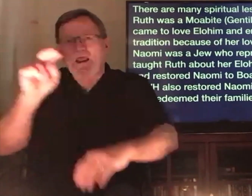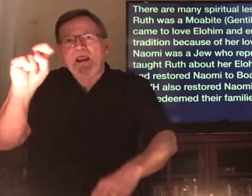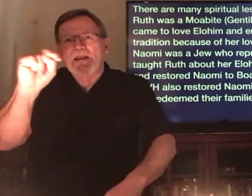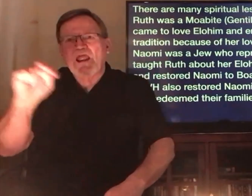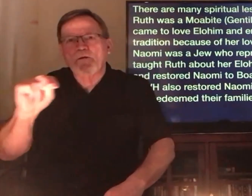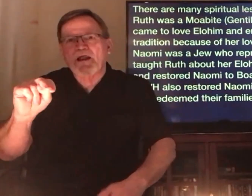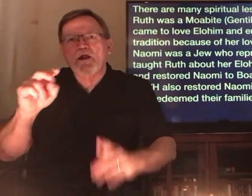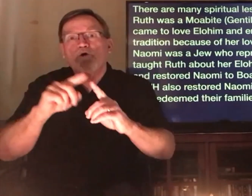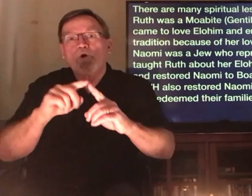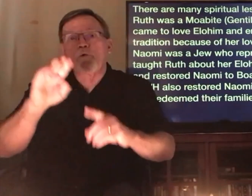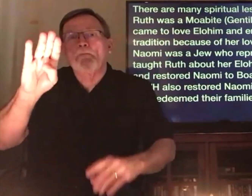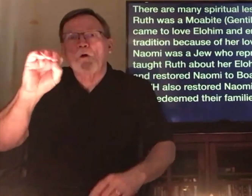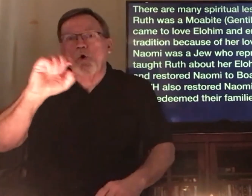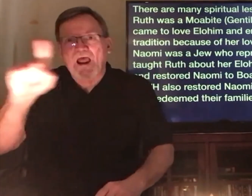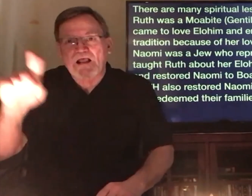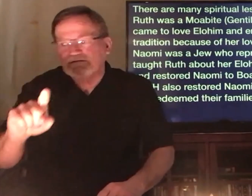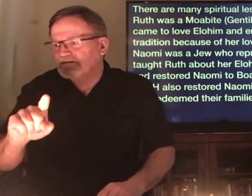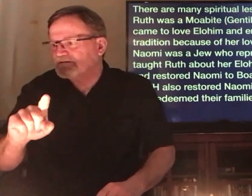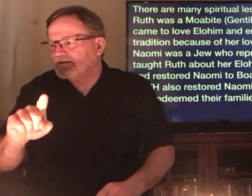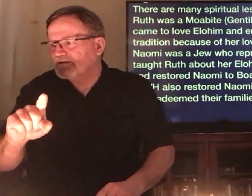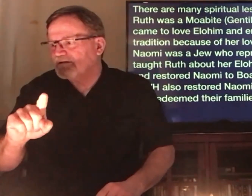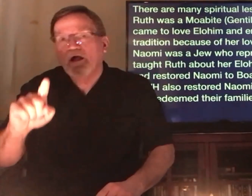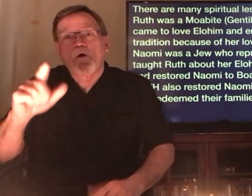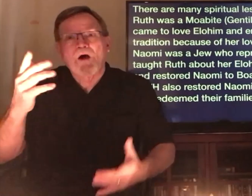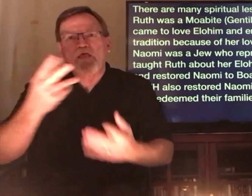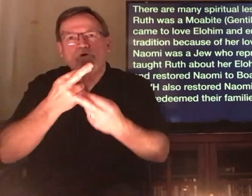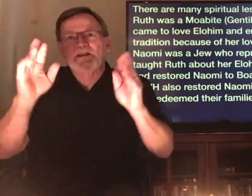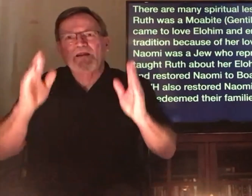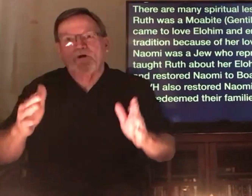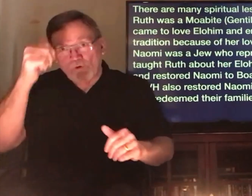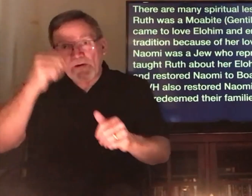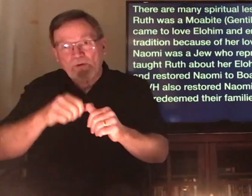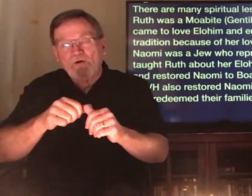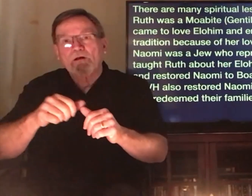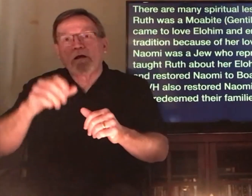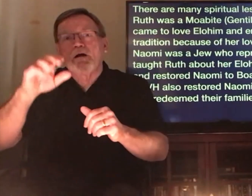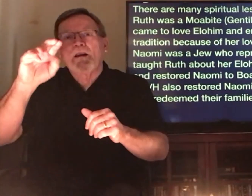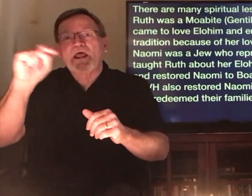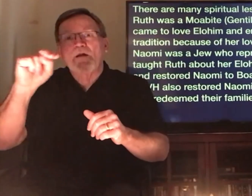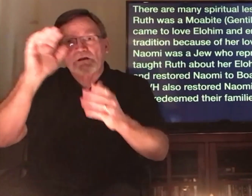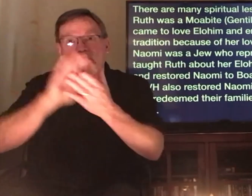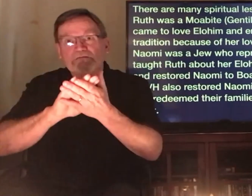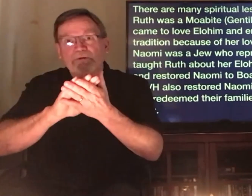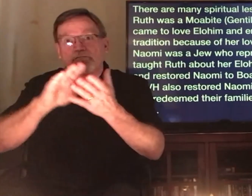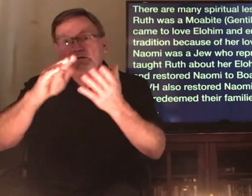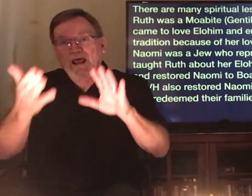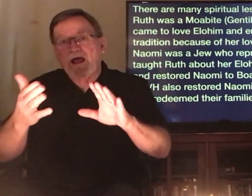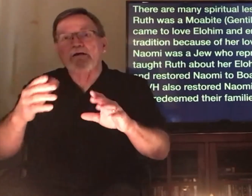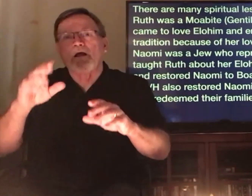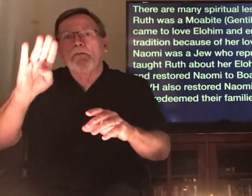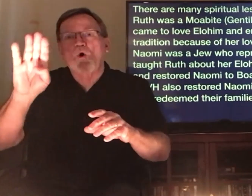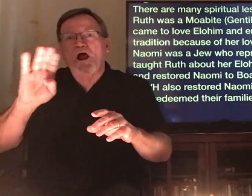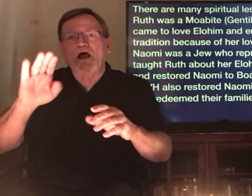kinsman redeemer, kinsman related. So brother or cousin, the nearest one that